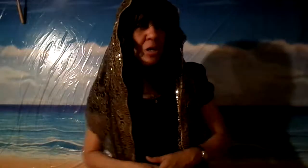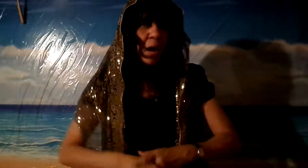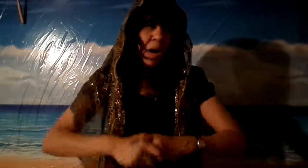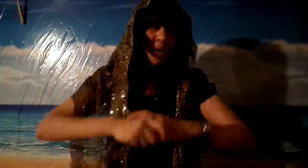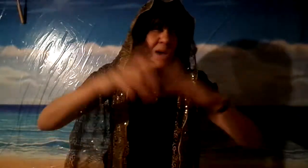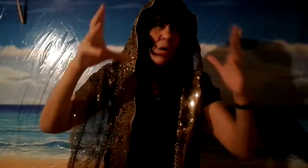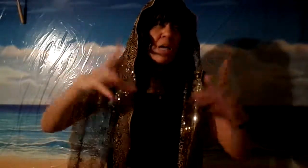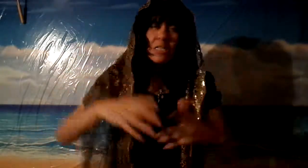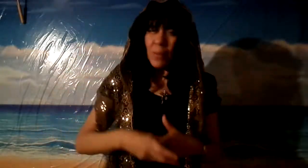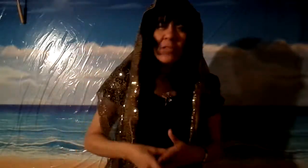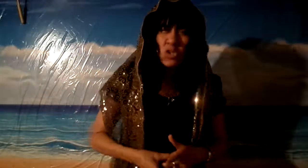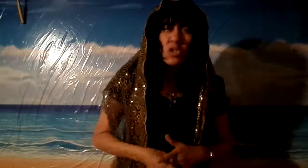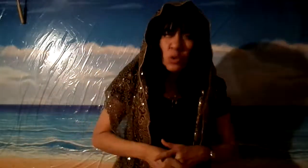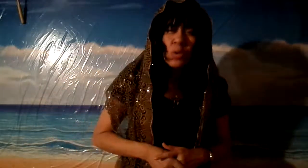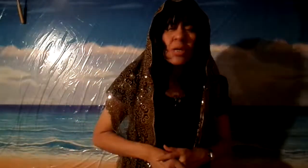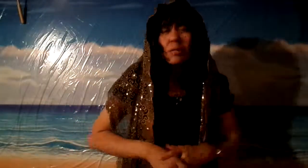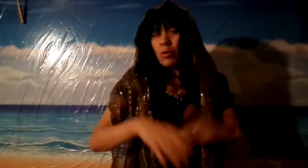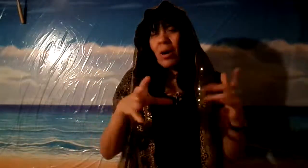a lot of Spanish church too, they don't have